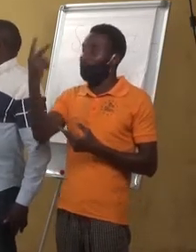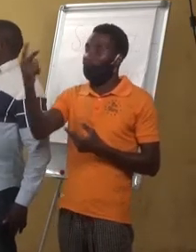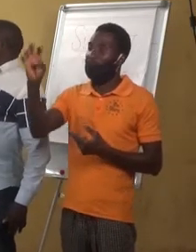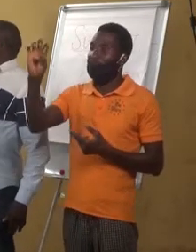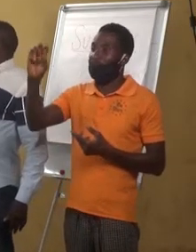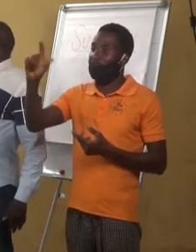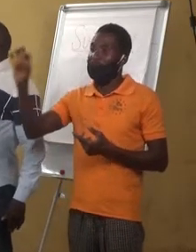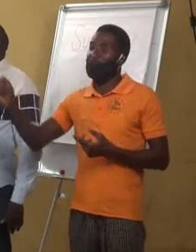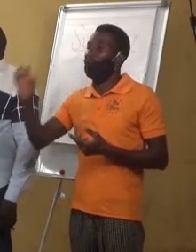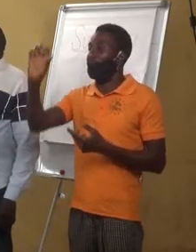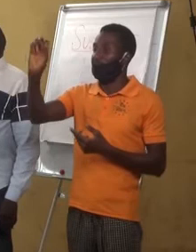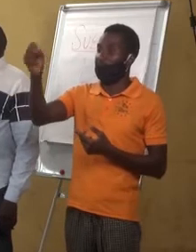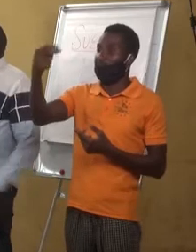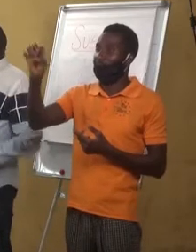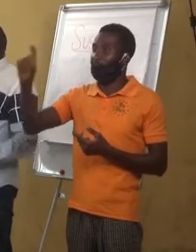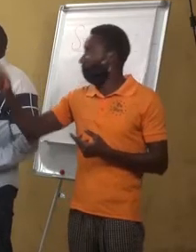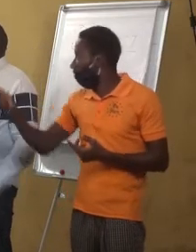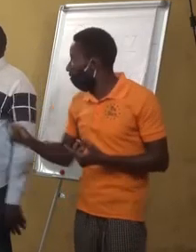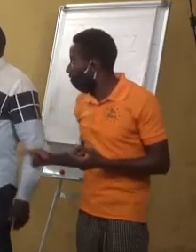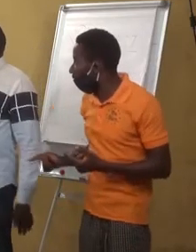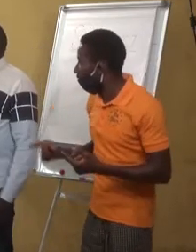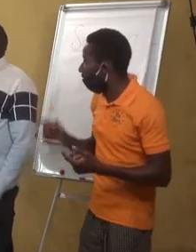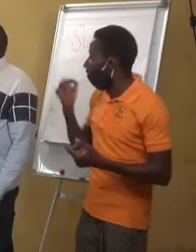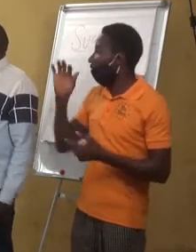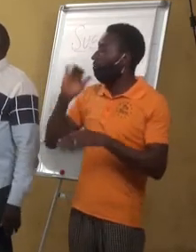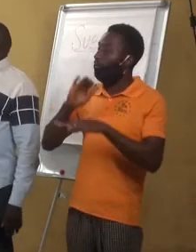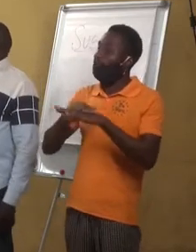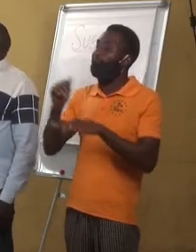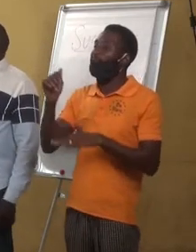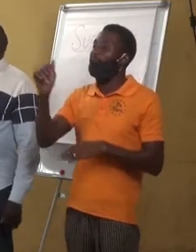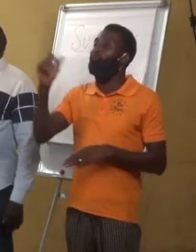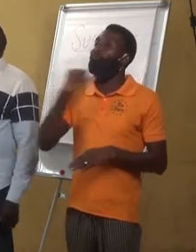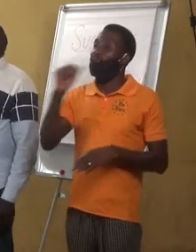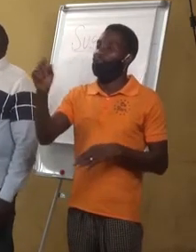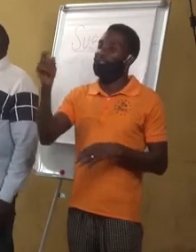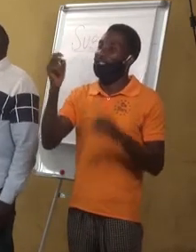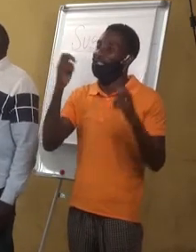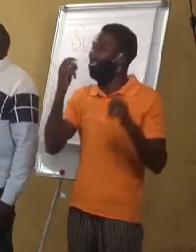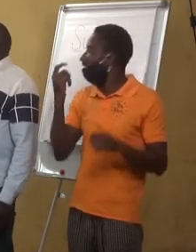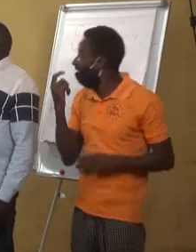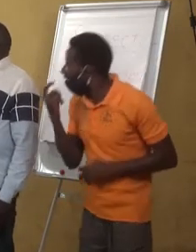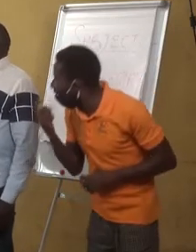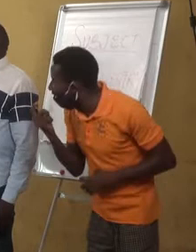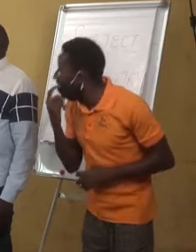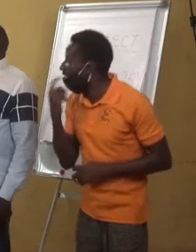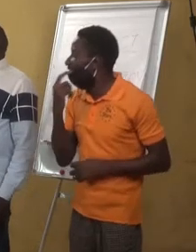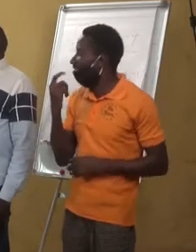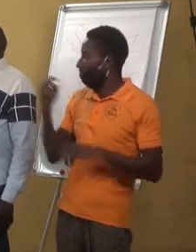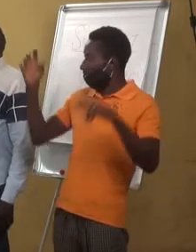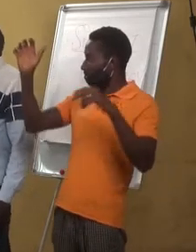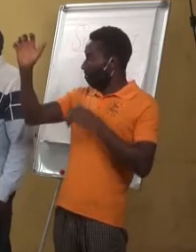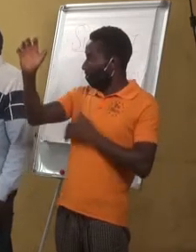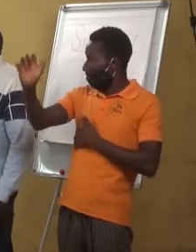the metal lose electron and become cations, that is positively charged, while the non-metal